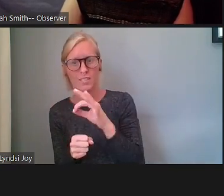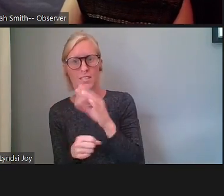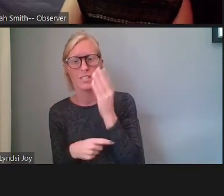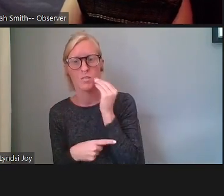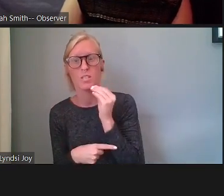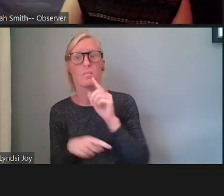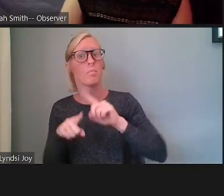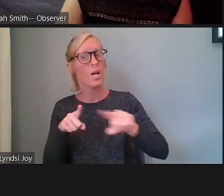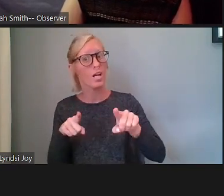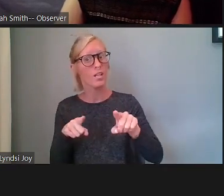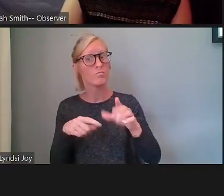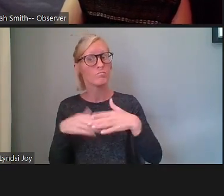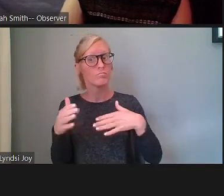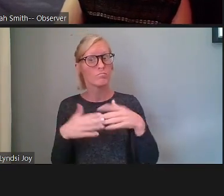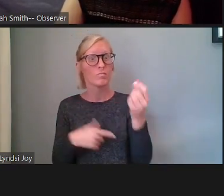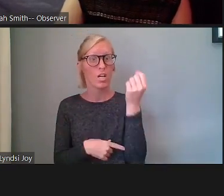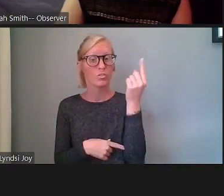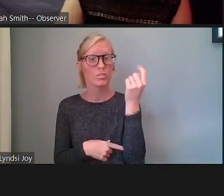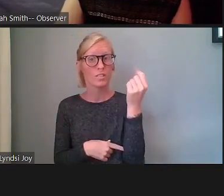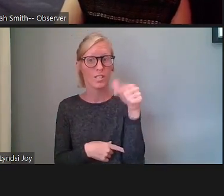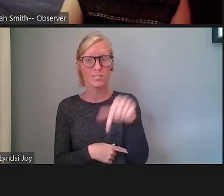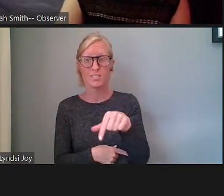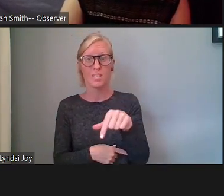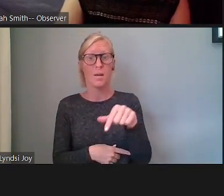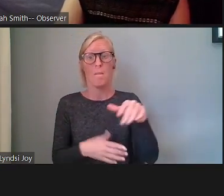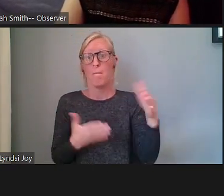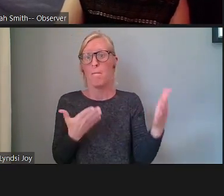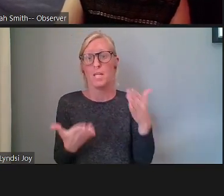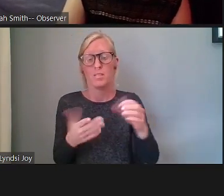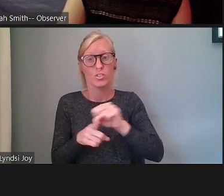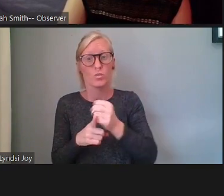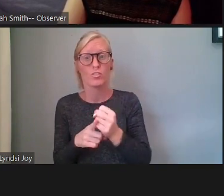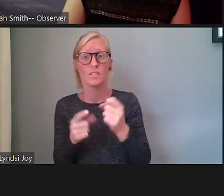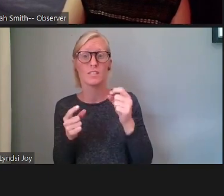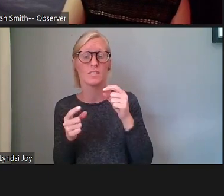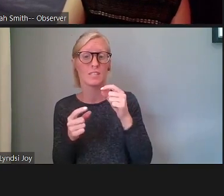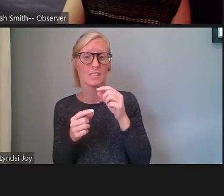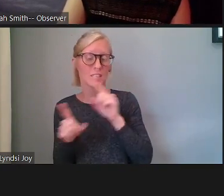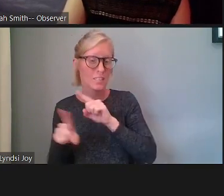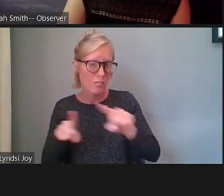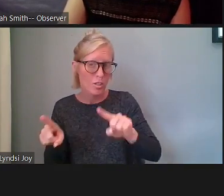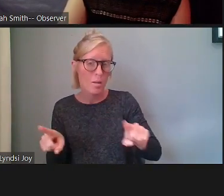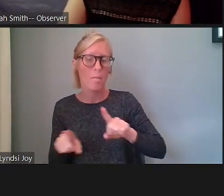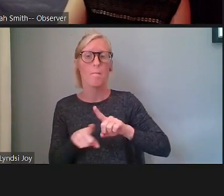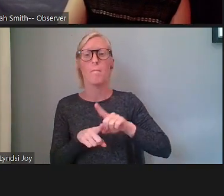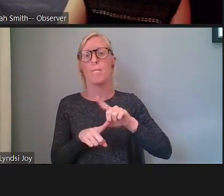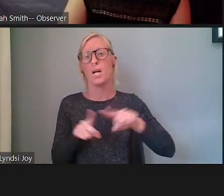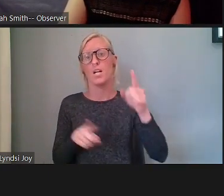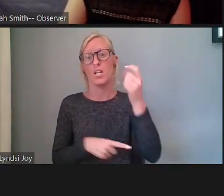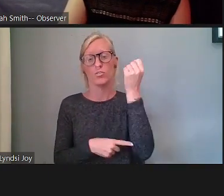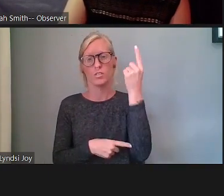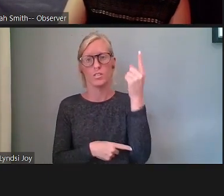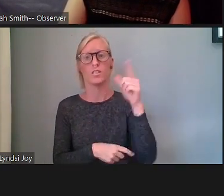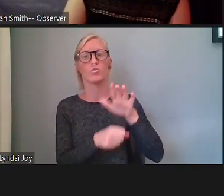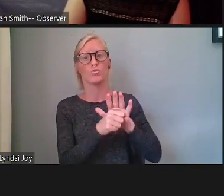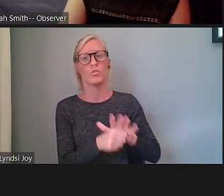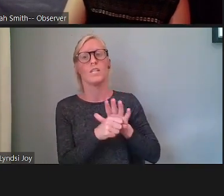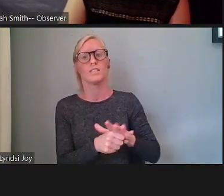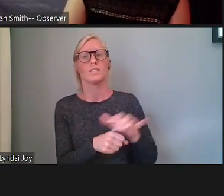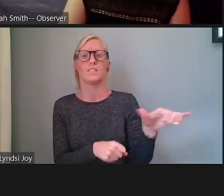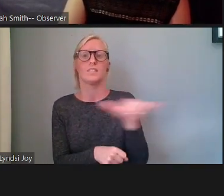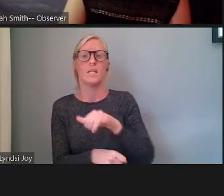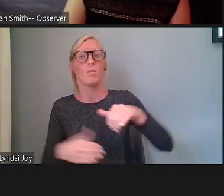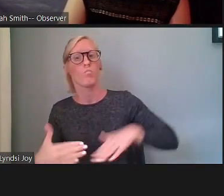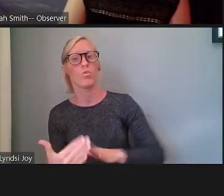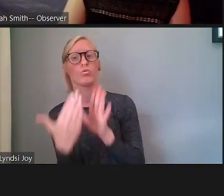The situation may be different, but the strategies for managing stress are the same. And it's really important as well for health workers to think